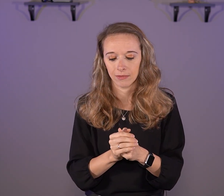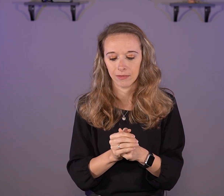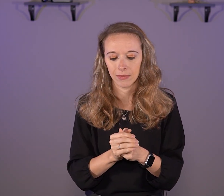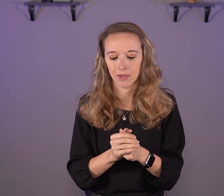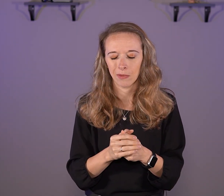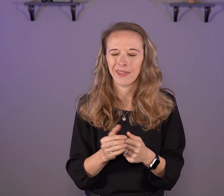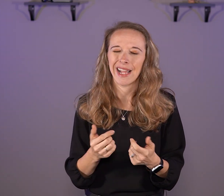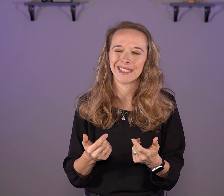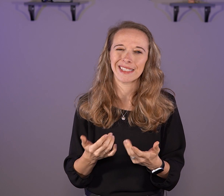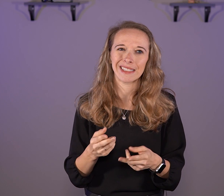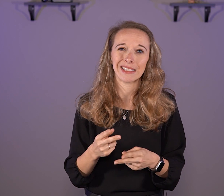So that's,